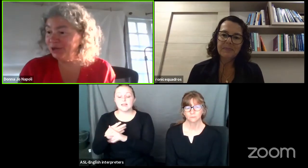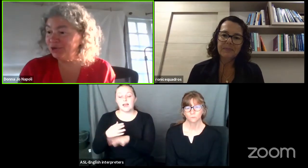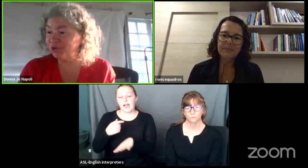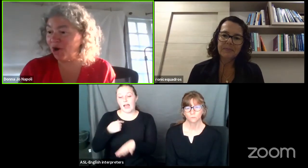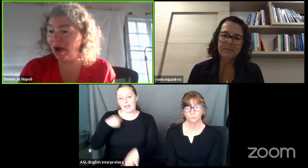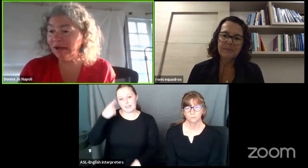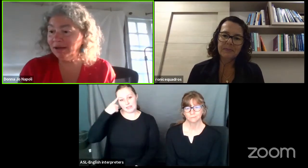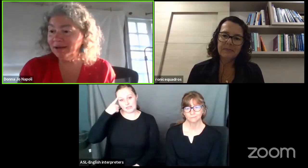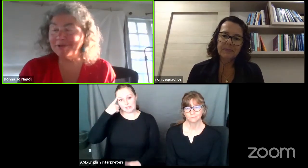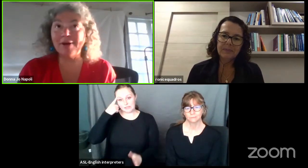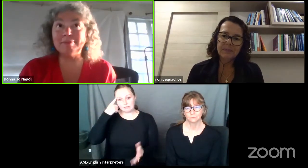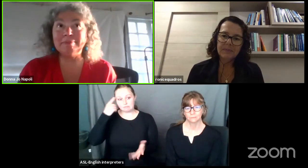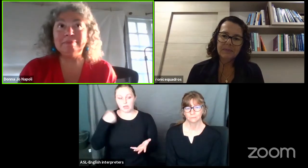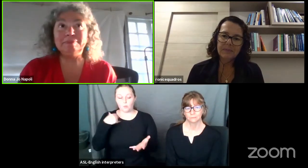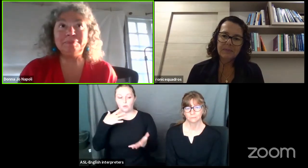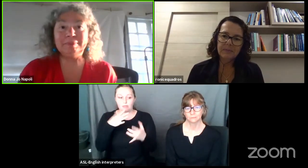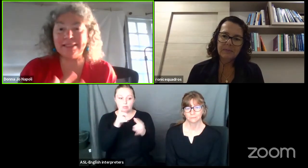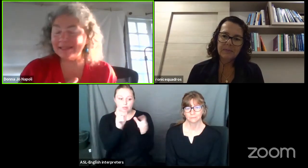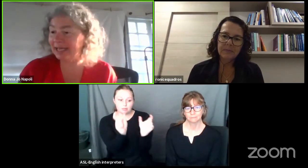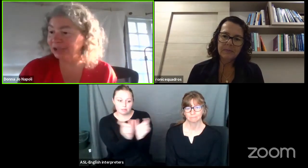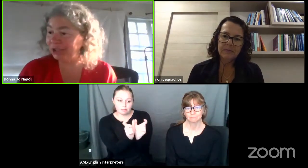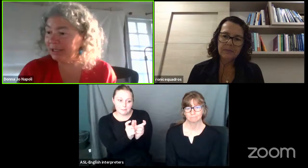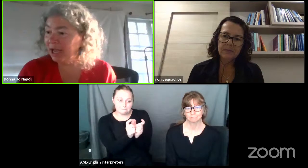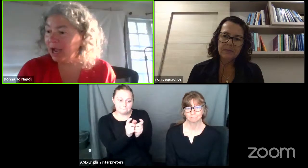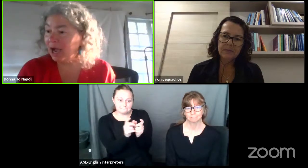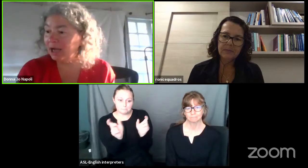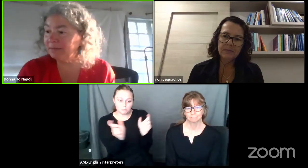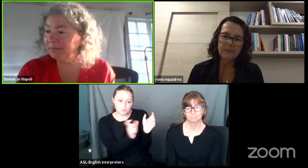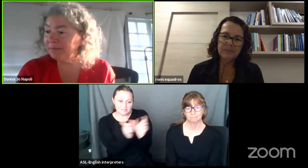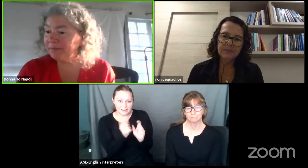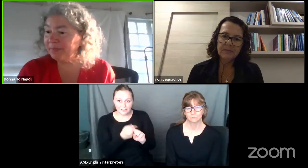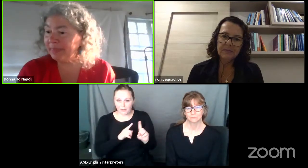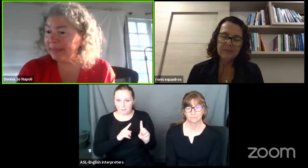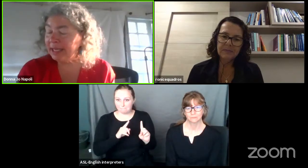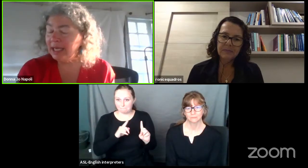can draw from discussion.